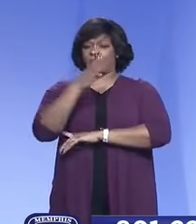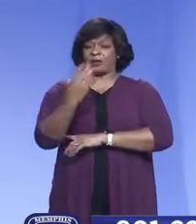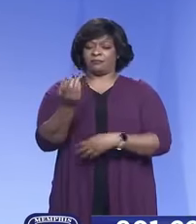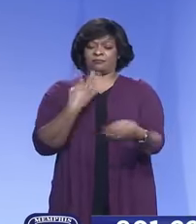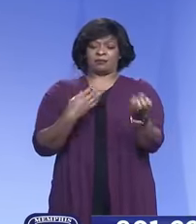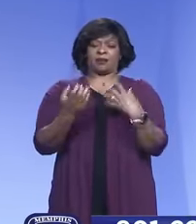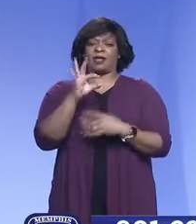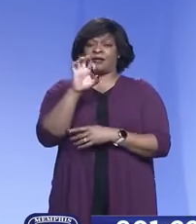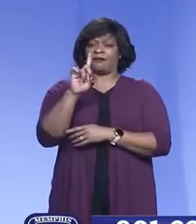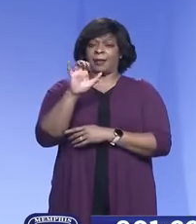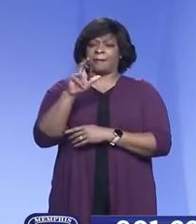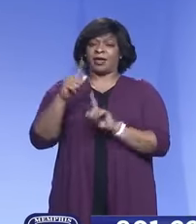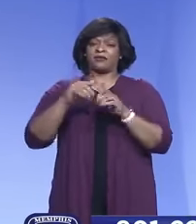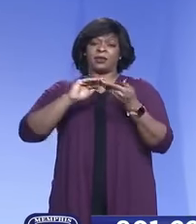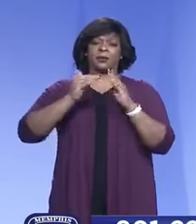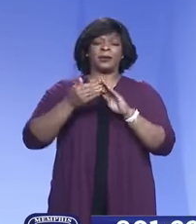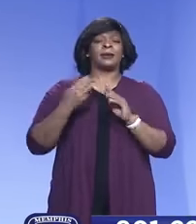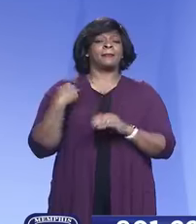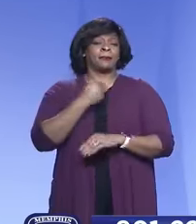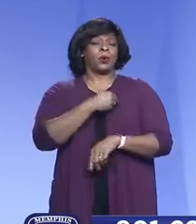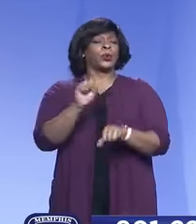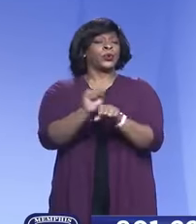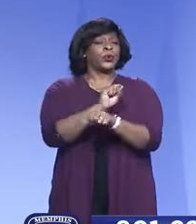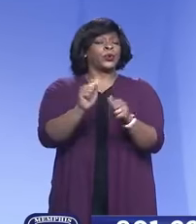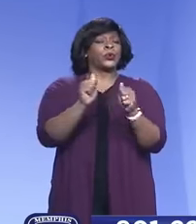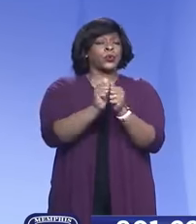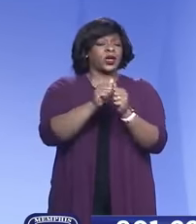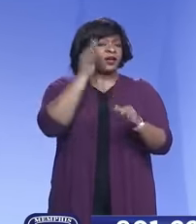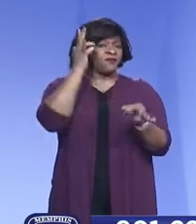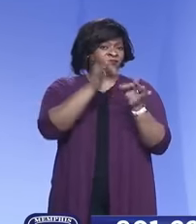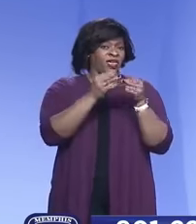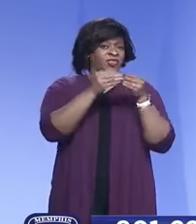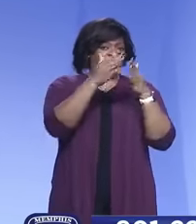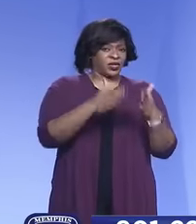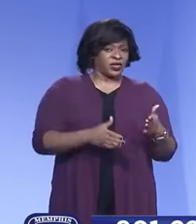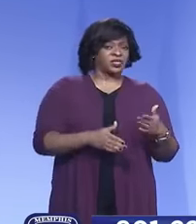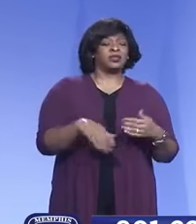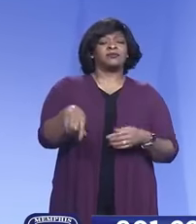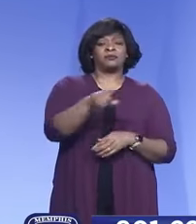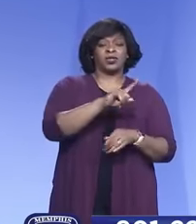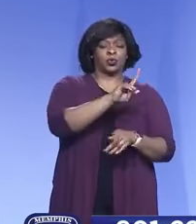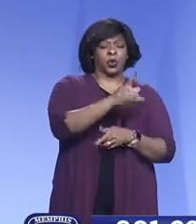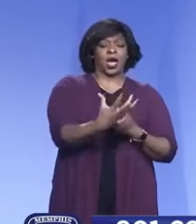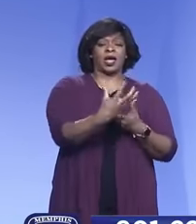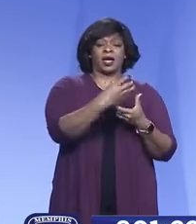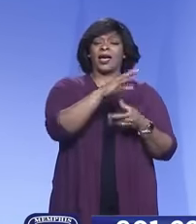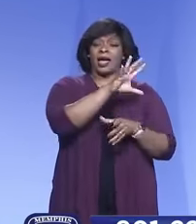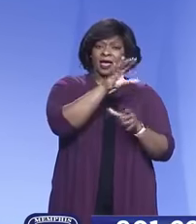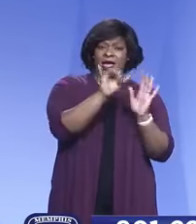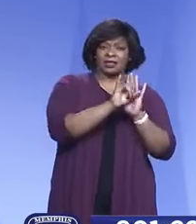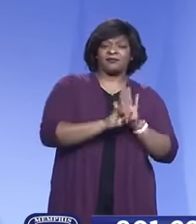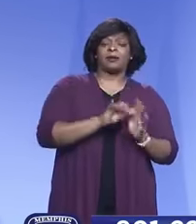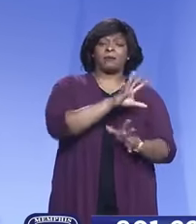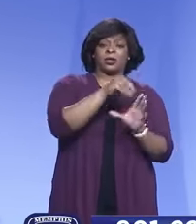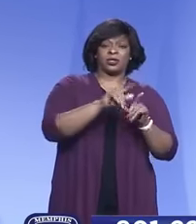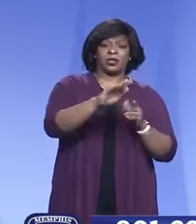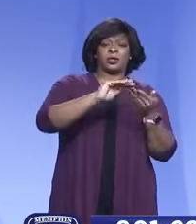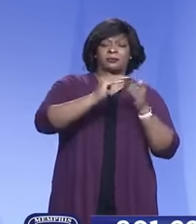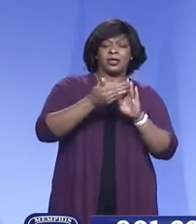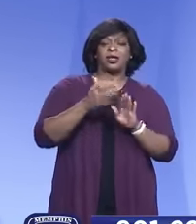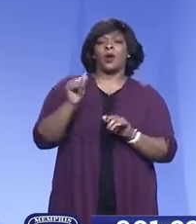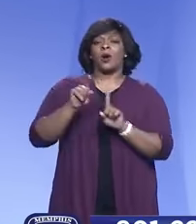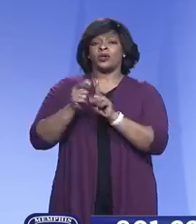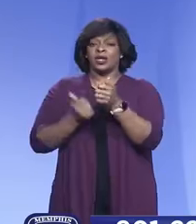from community members. And we'll be working with faith leaders to identify participants from their community as well as